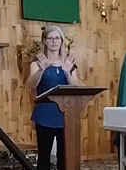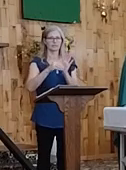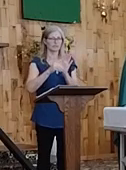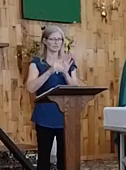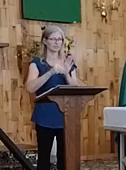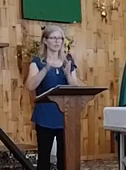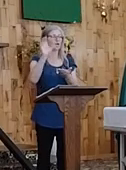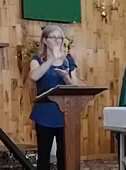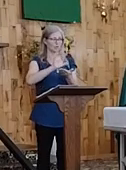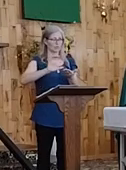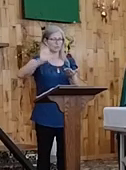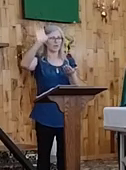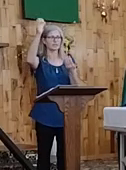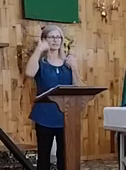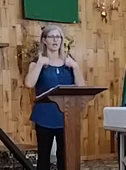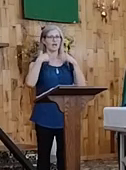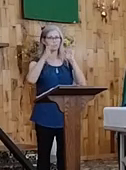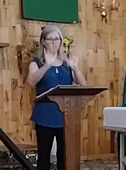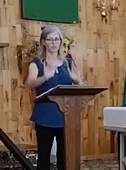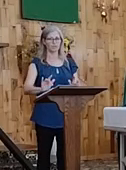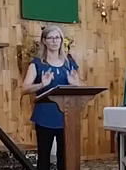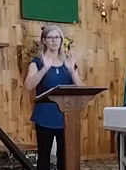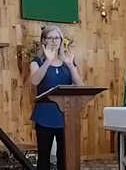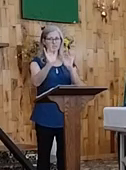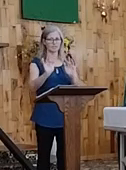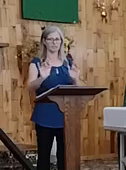mercy. Christ, have